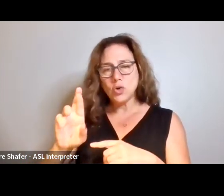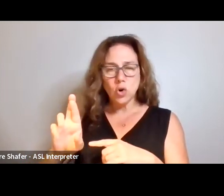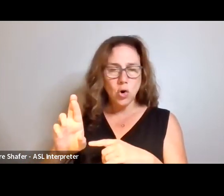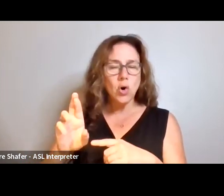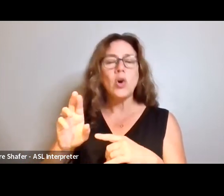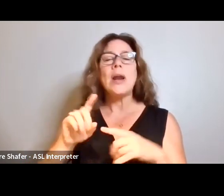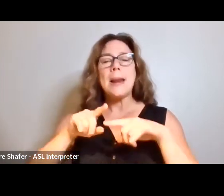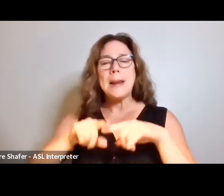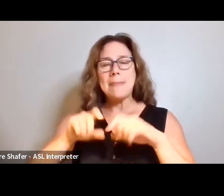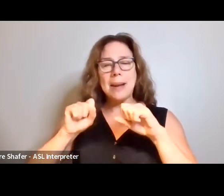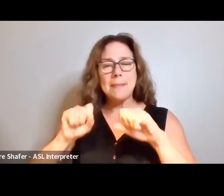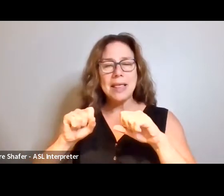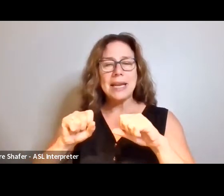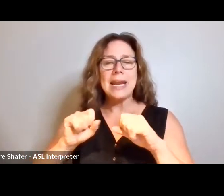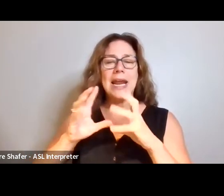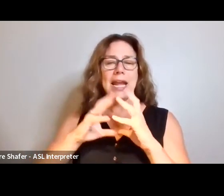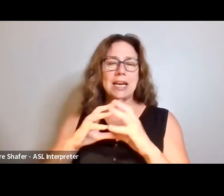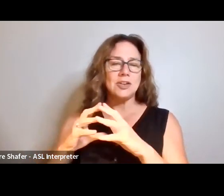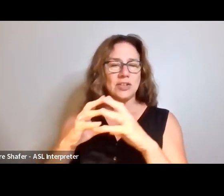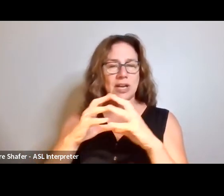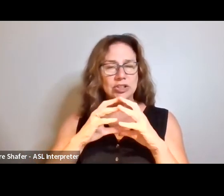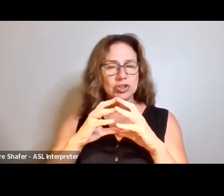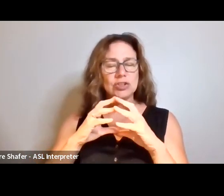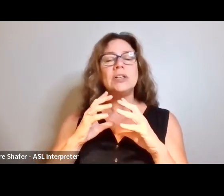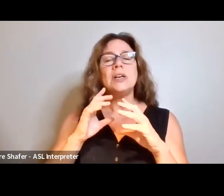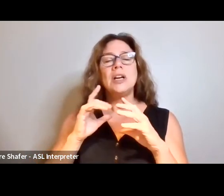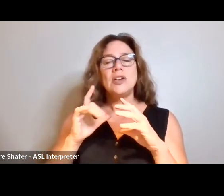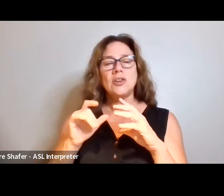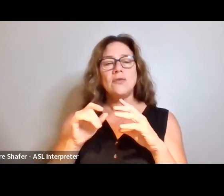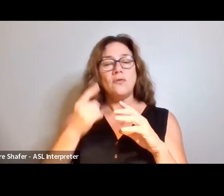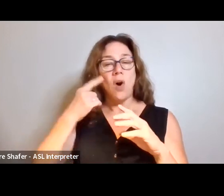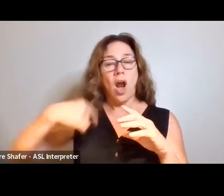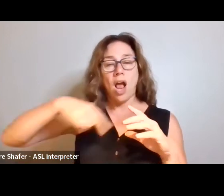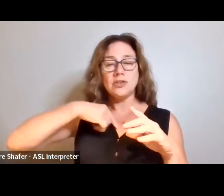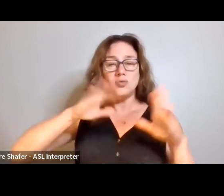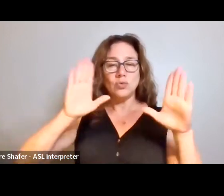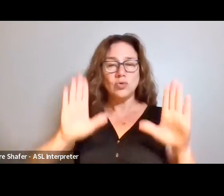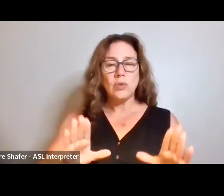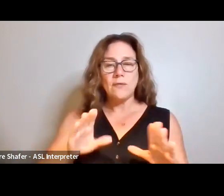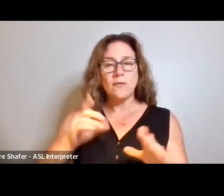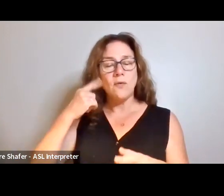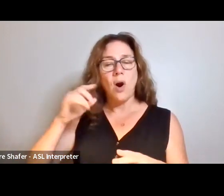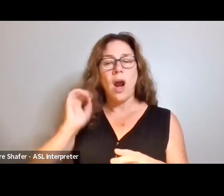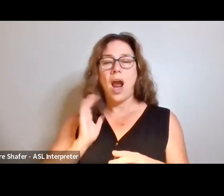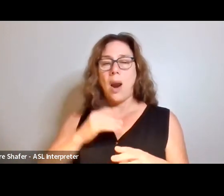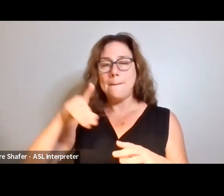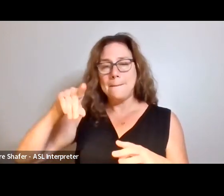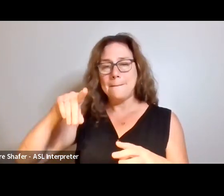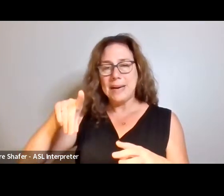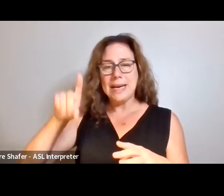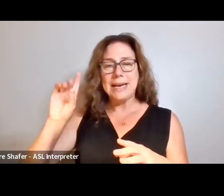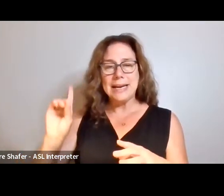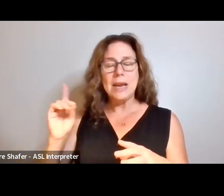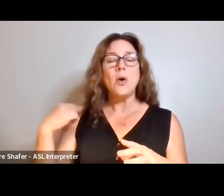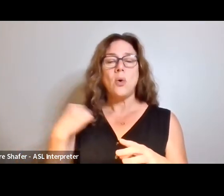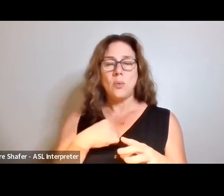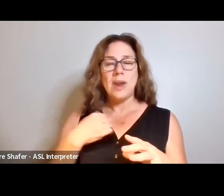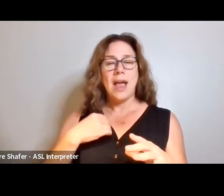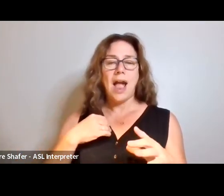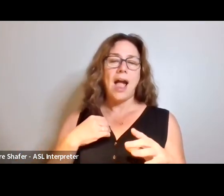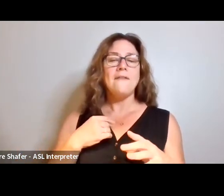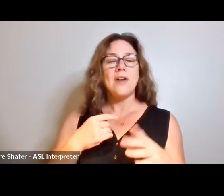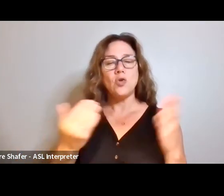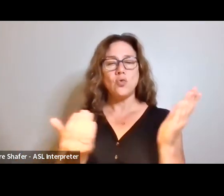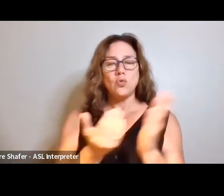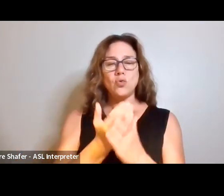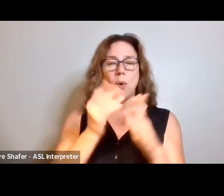intersections. And for us, it was great because we did on our PD, we had a gentleman who we have a new person in our PD